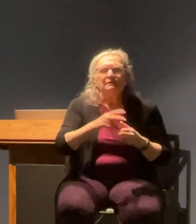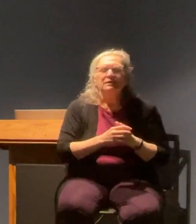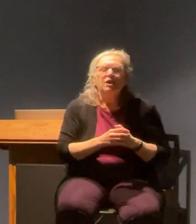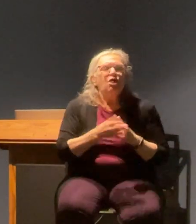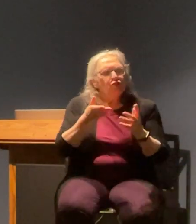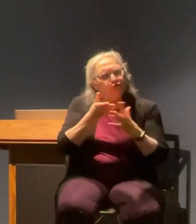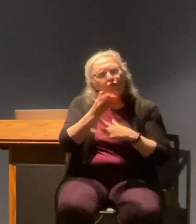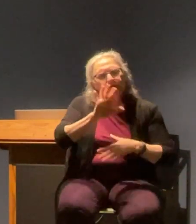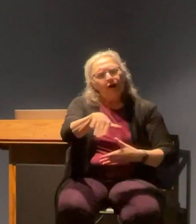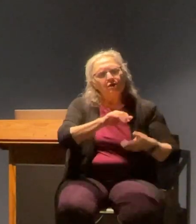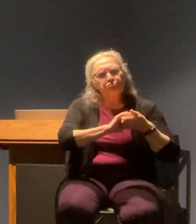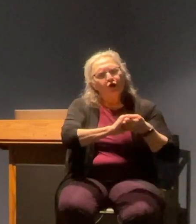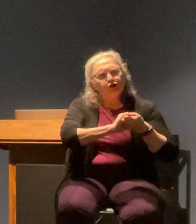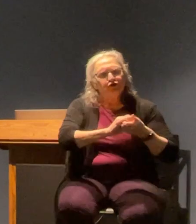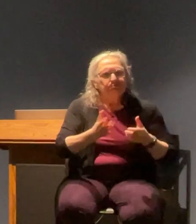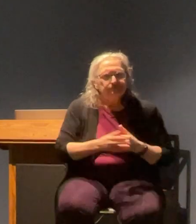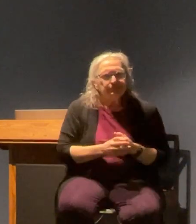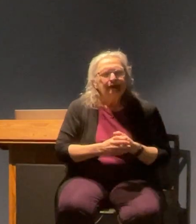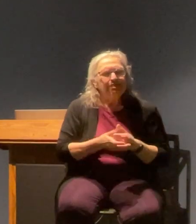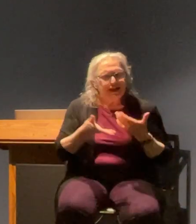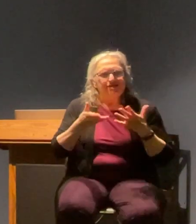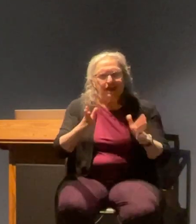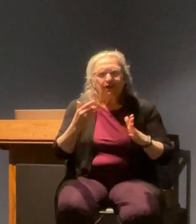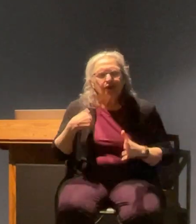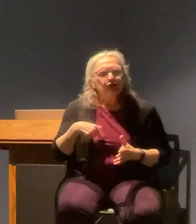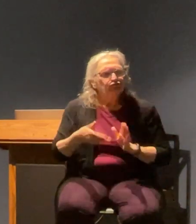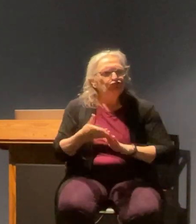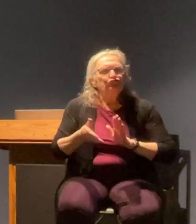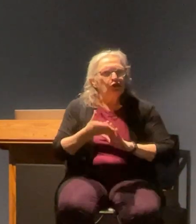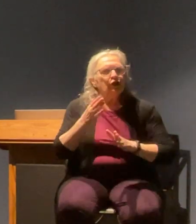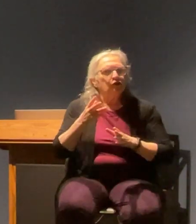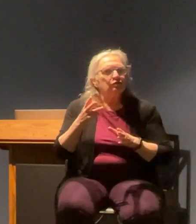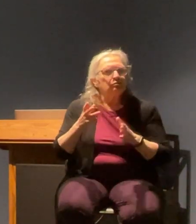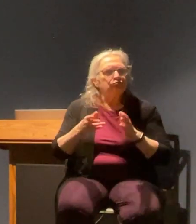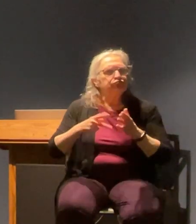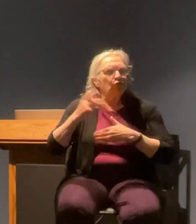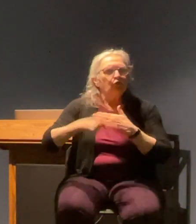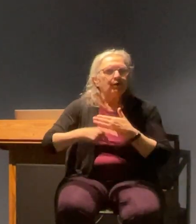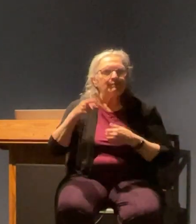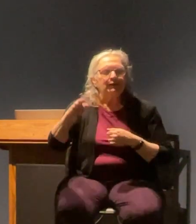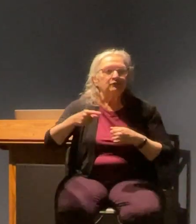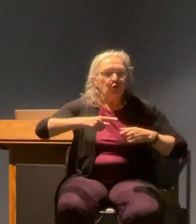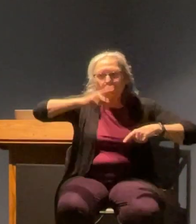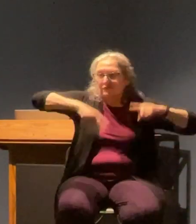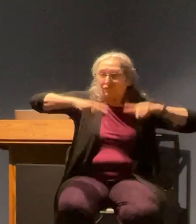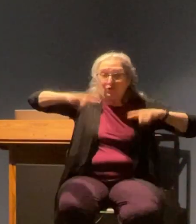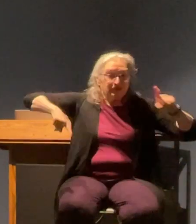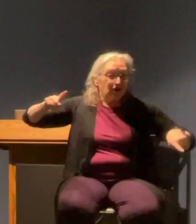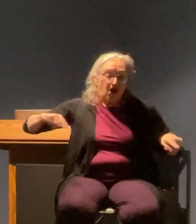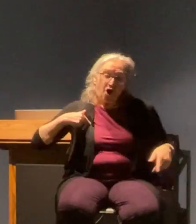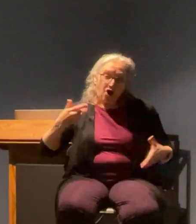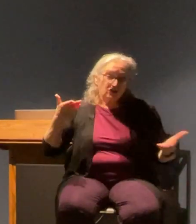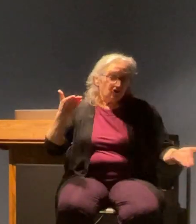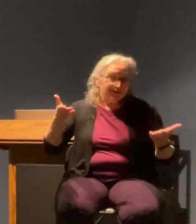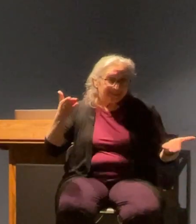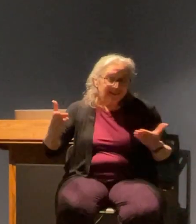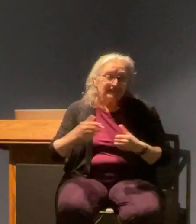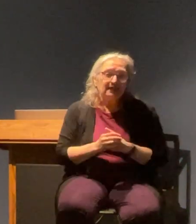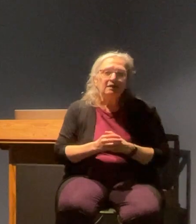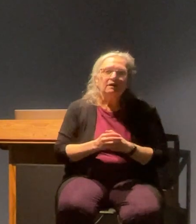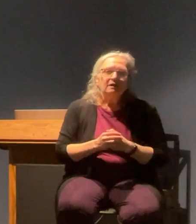partnership, they allowing us to run a fitness program there. So we're diversifying our locations, but outreach is happening all the